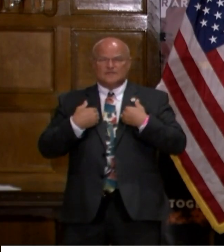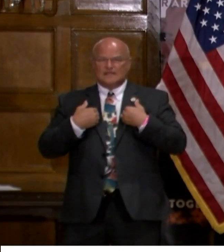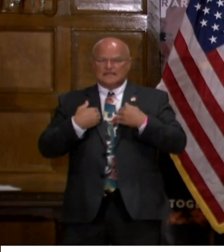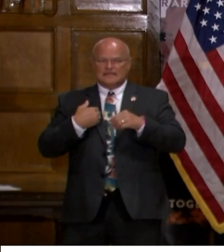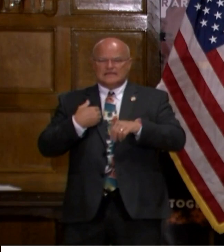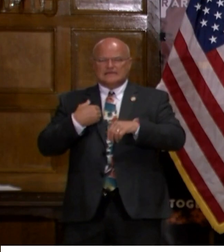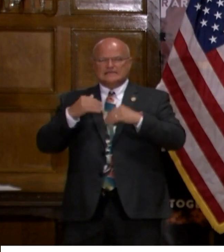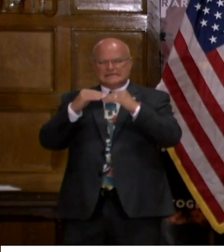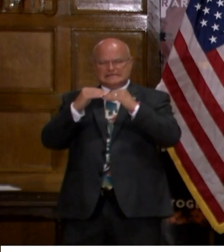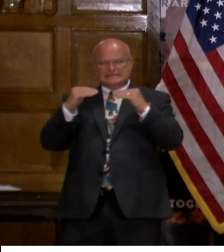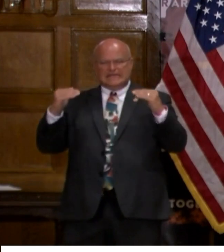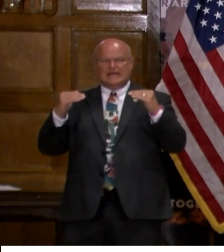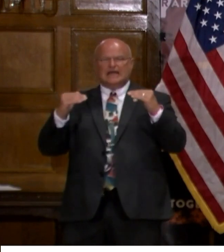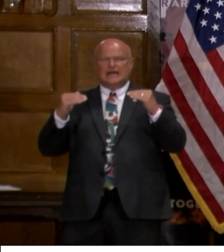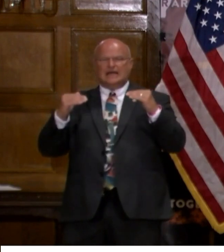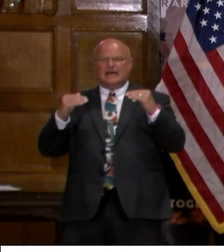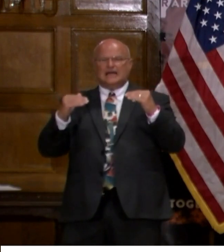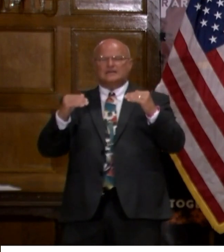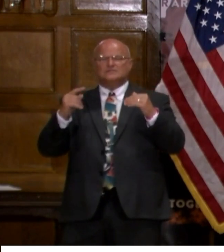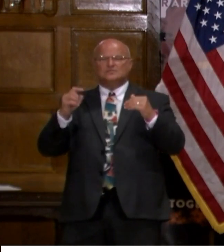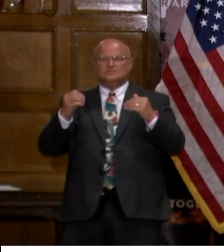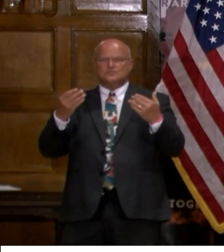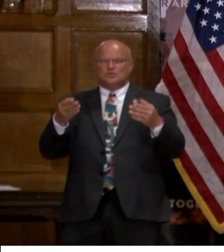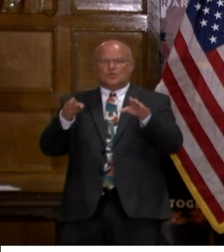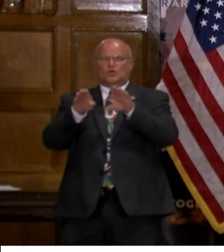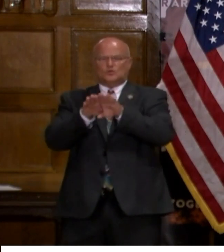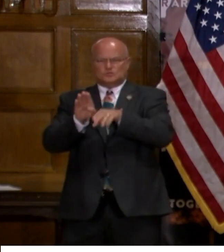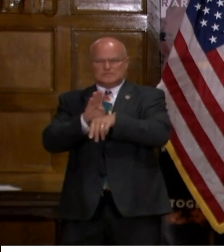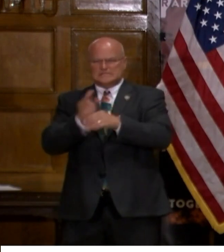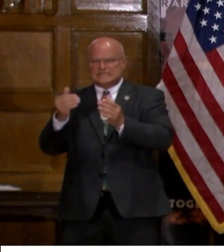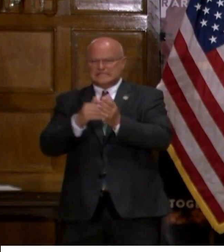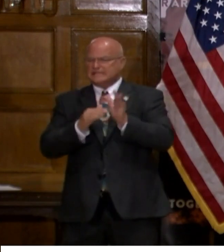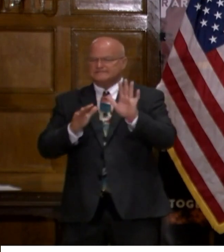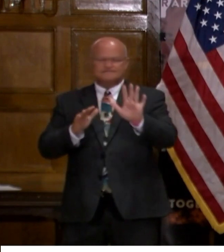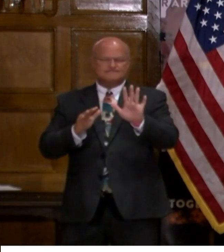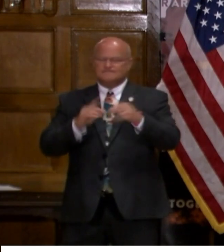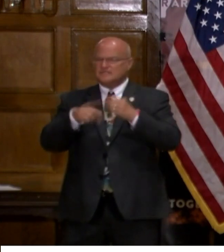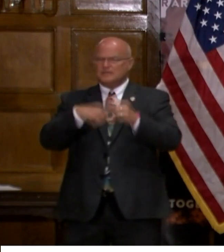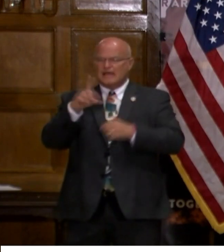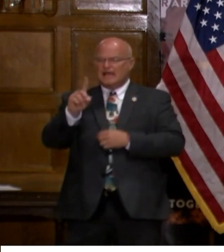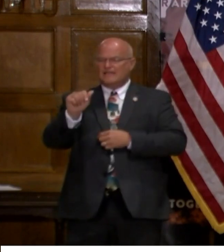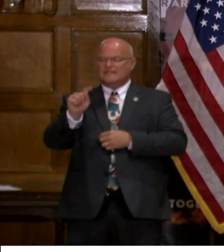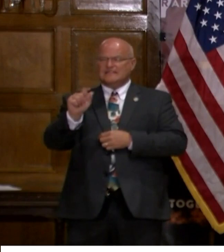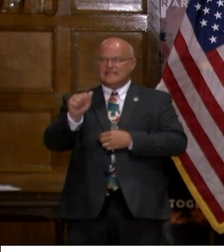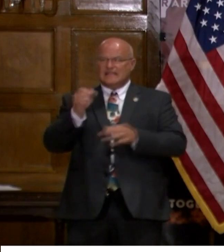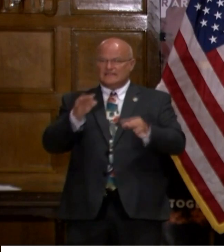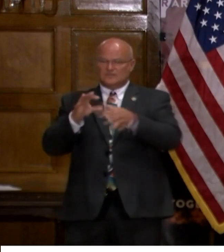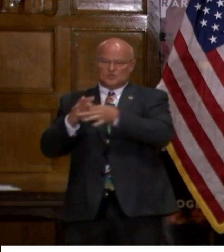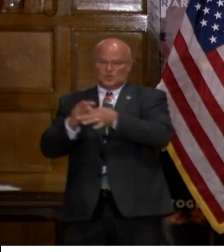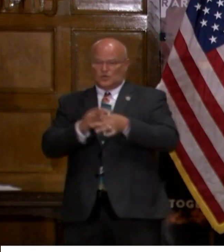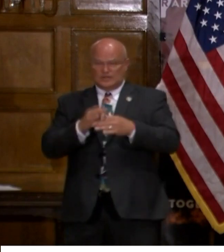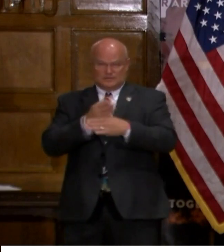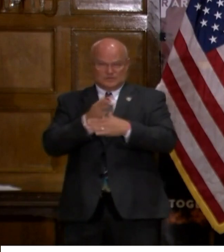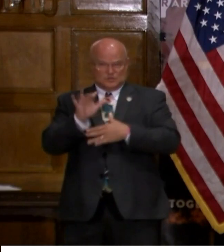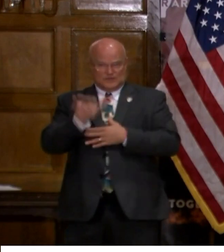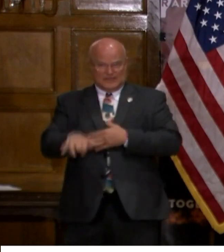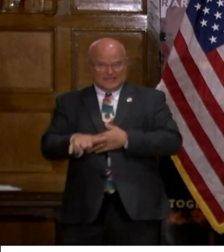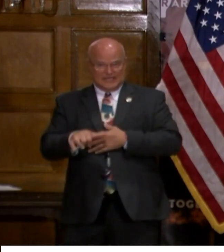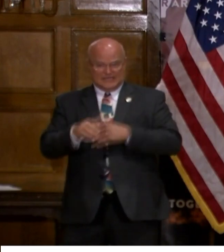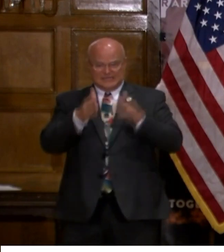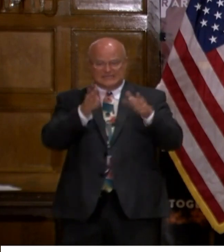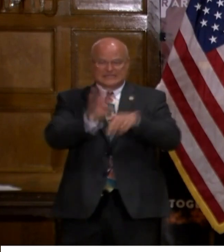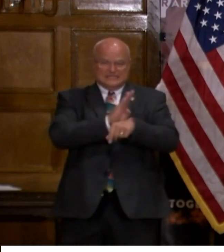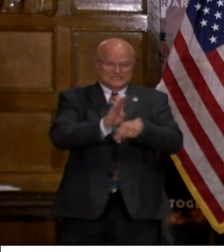threshold in which we'd look at putting new restrictions on, it's all about the data and whether there's a correlation to